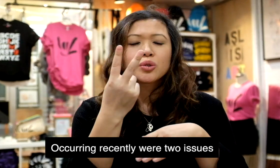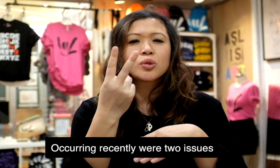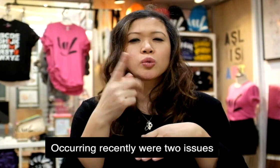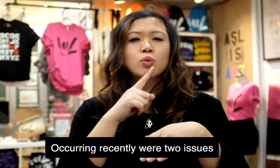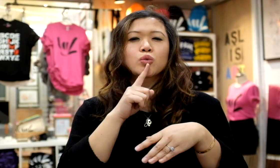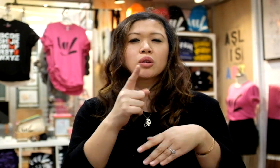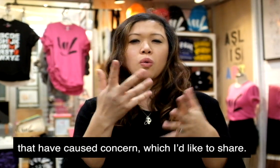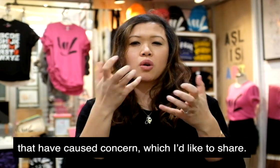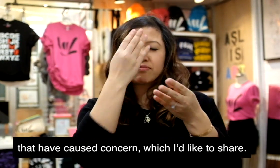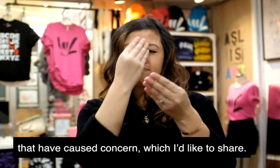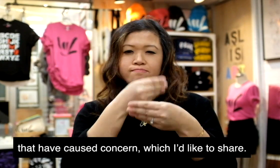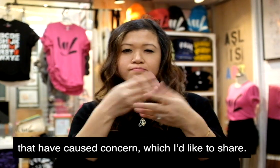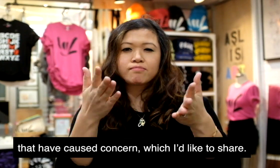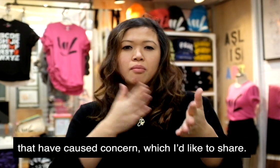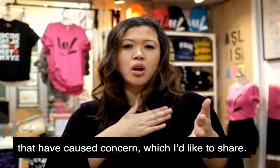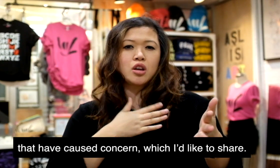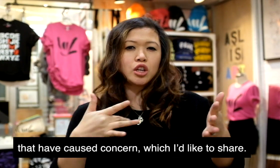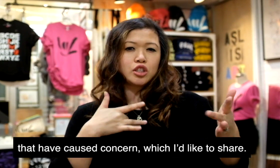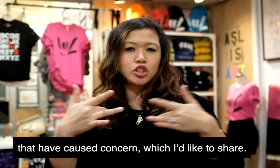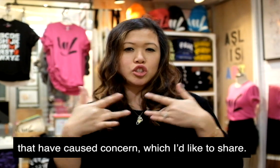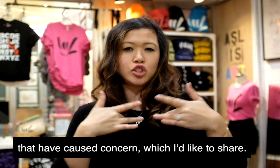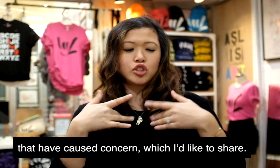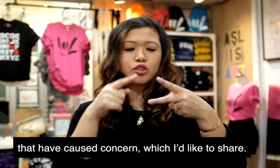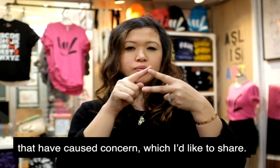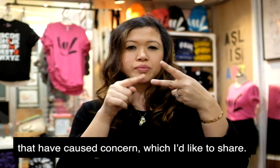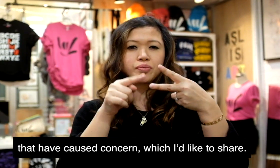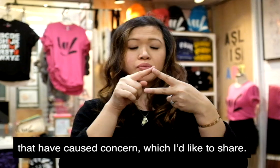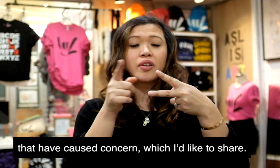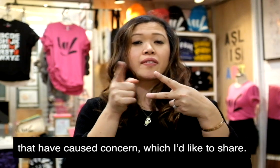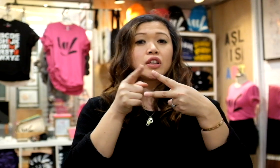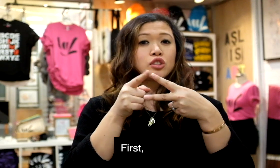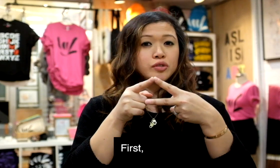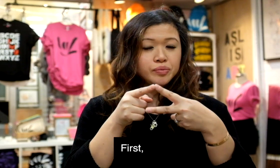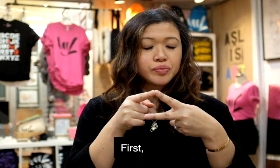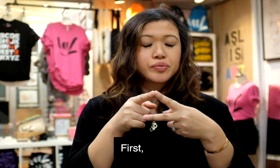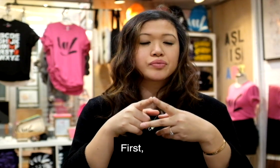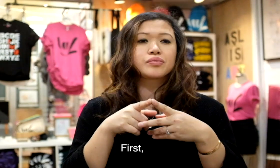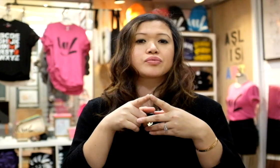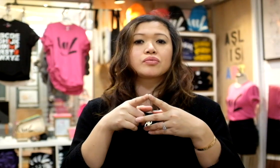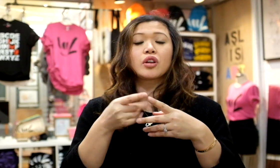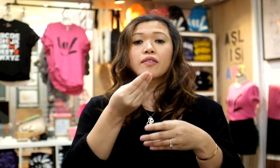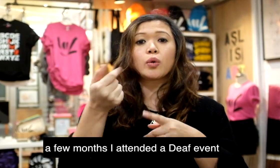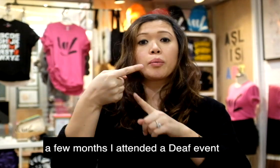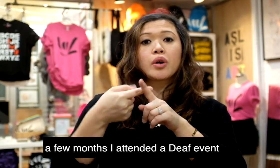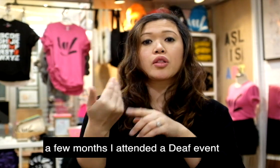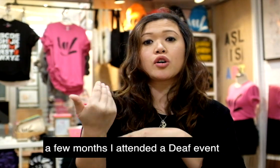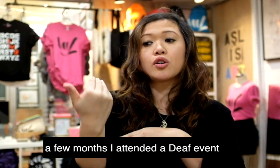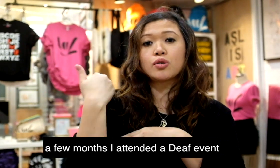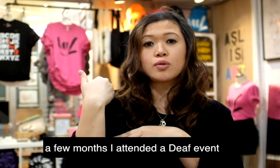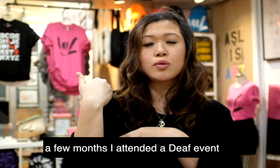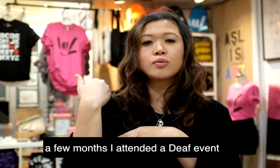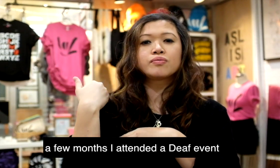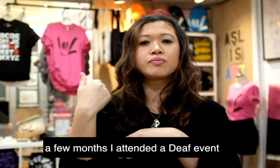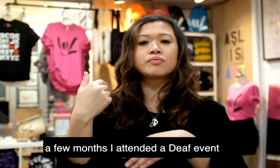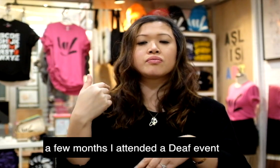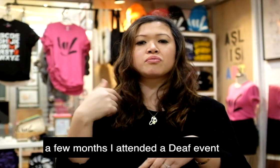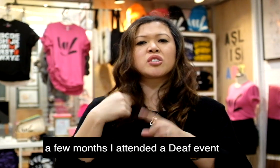Recently there was 2 issues that have caused concern, which I want to share with you. First of all, a few months ago, I attended a